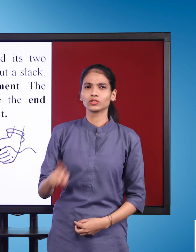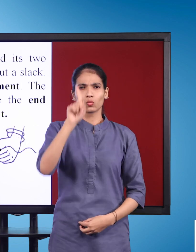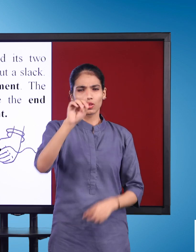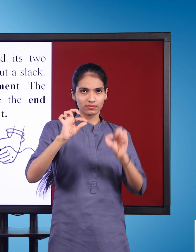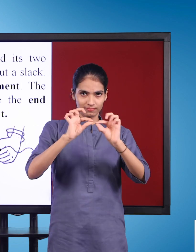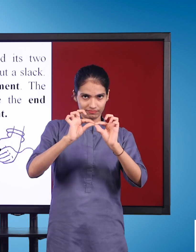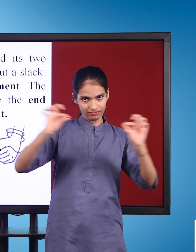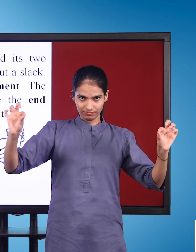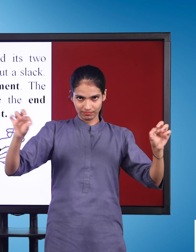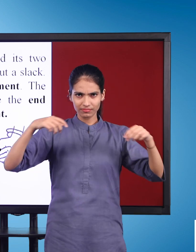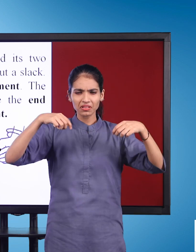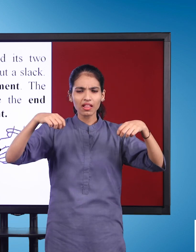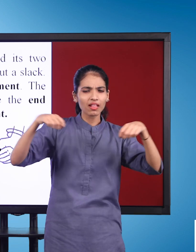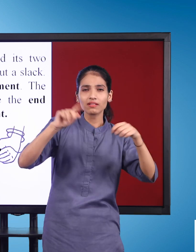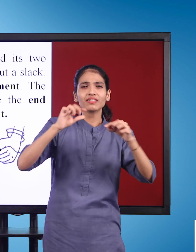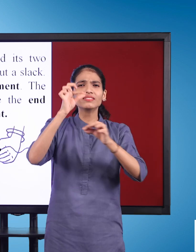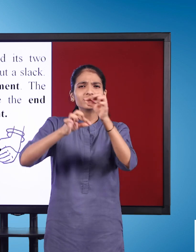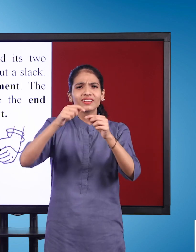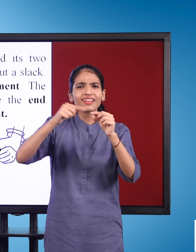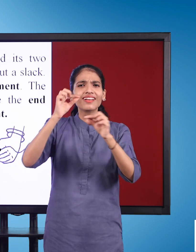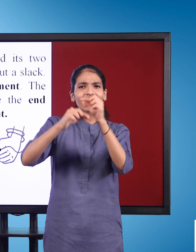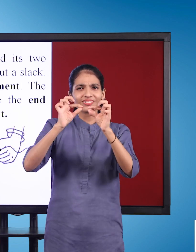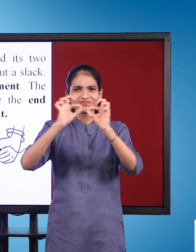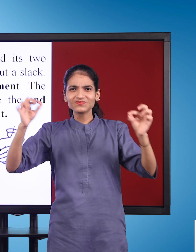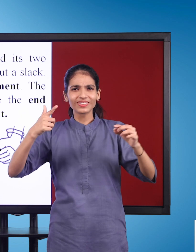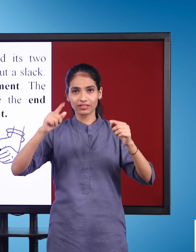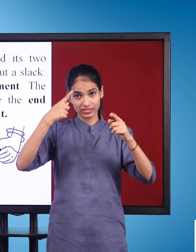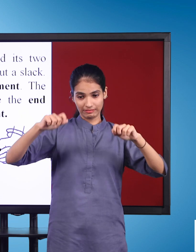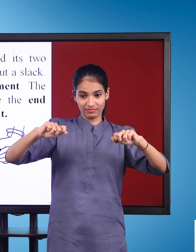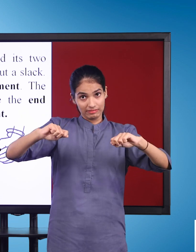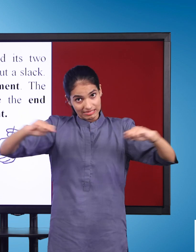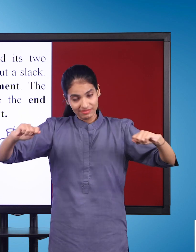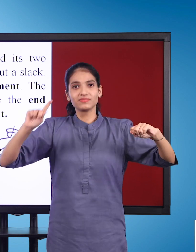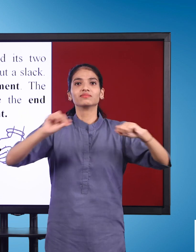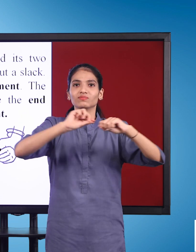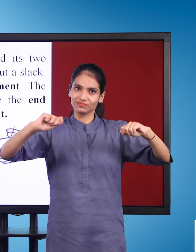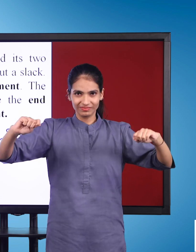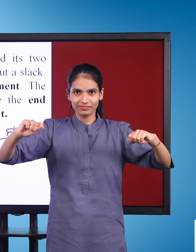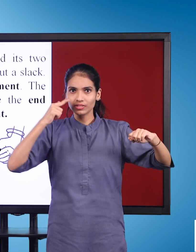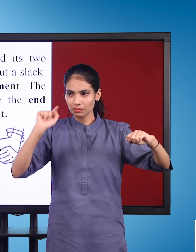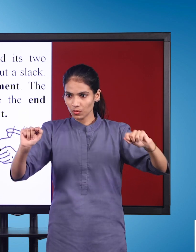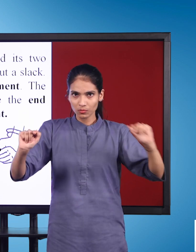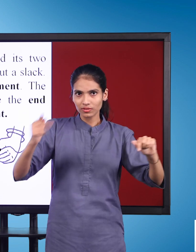Take a thin thread, hold its 2 ends, and stretch it without a slack.